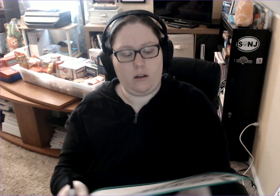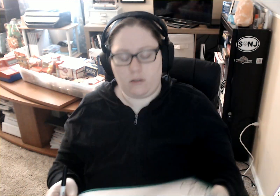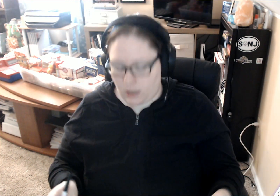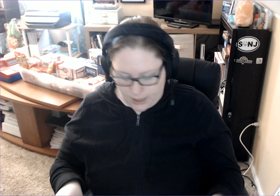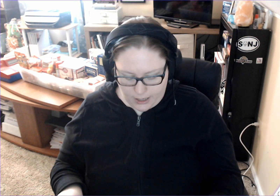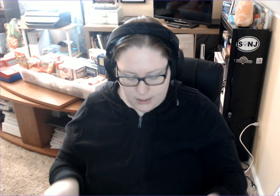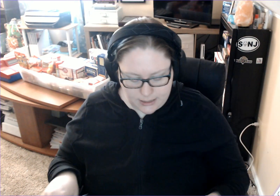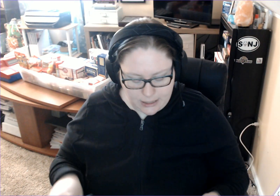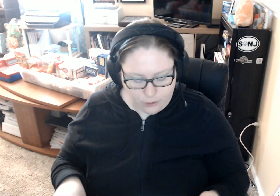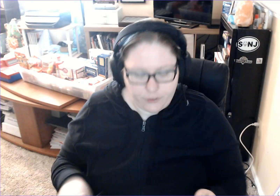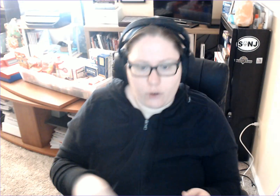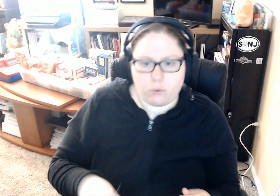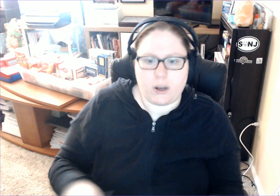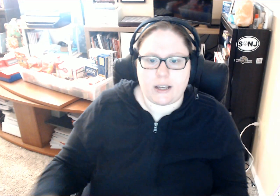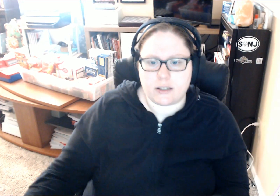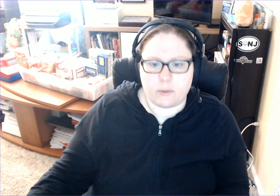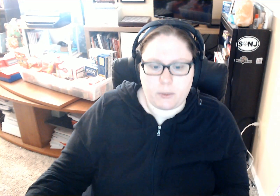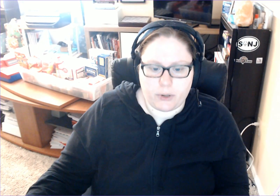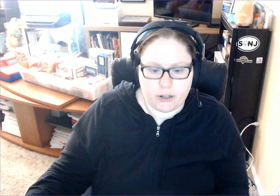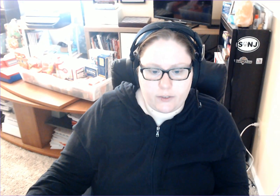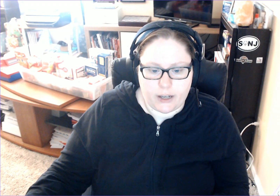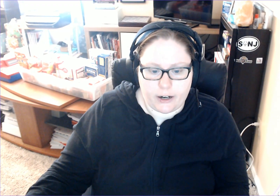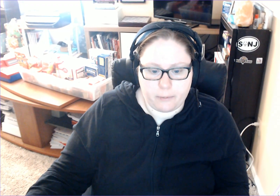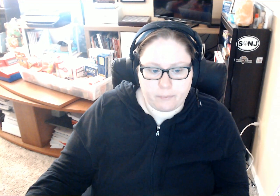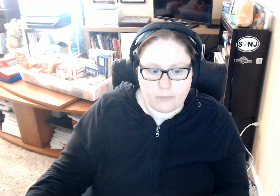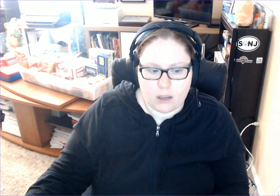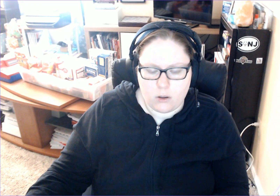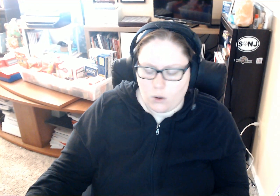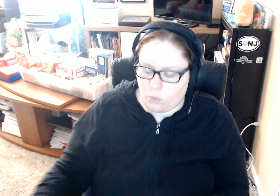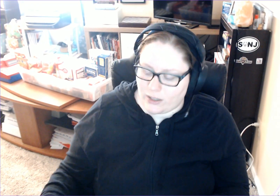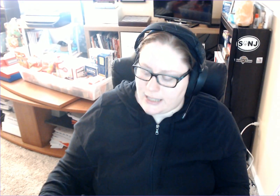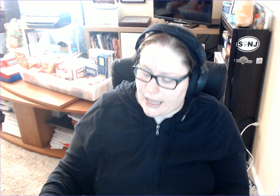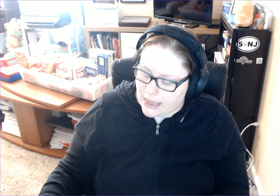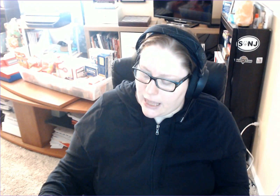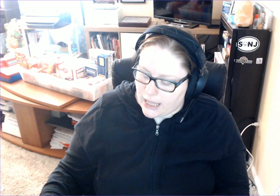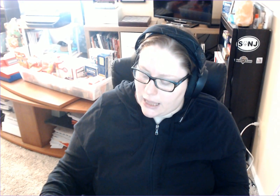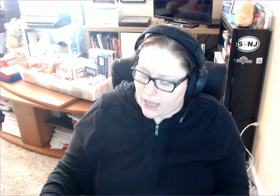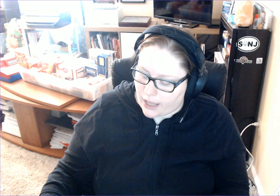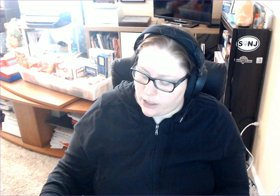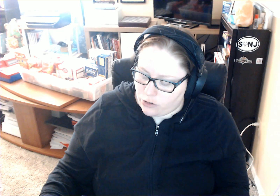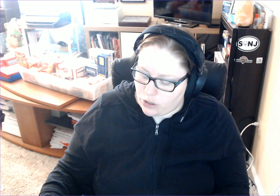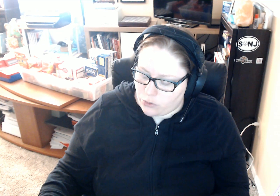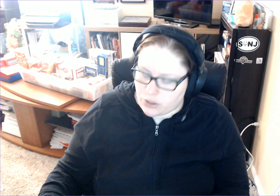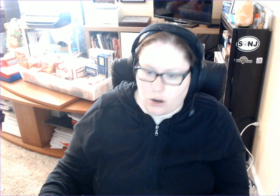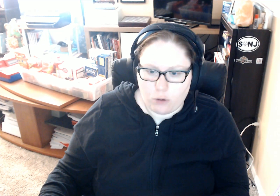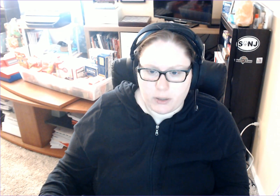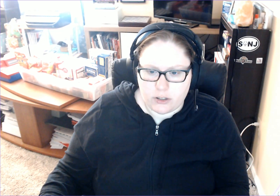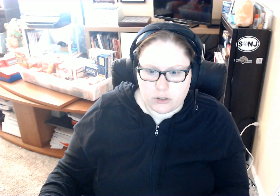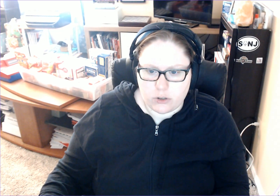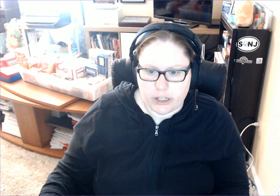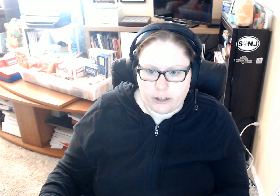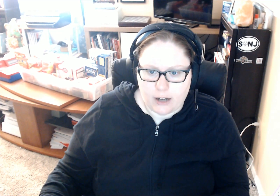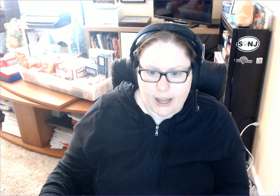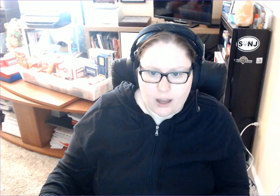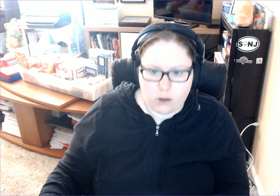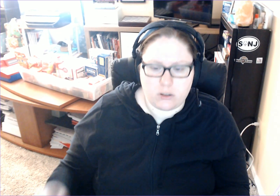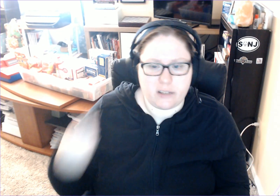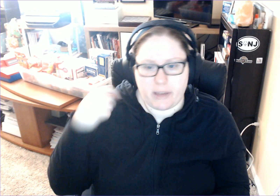Okay, a cell phone. What else can we put in there? What's that thing that you use to open the door to your house? It makes a